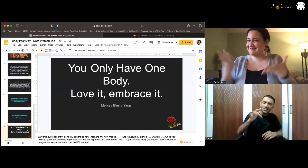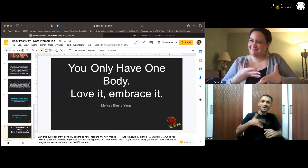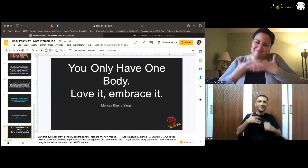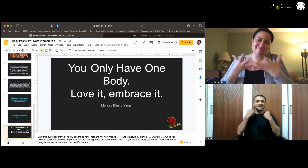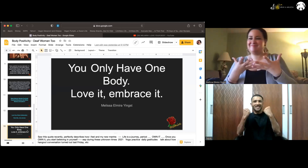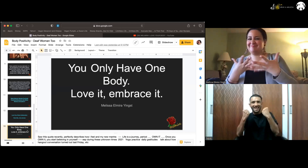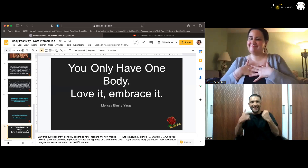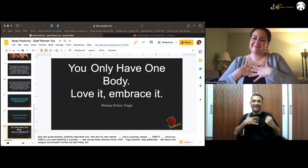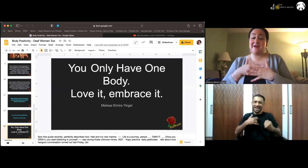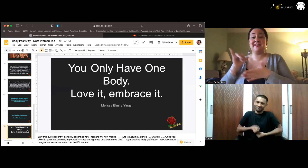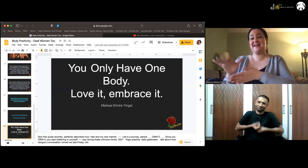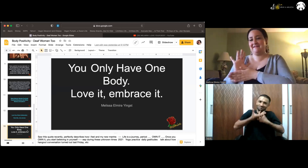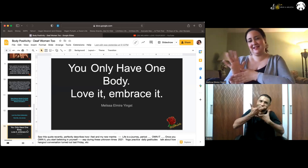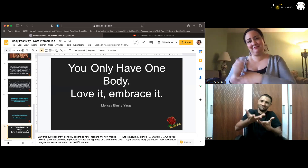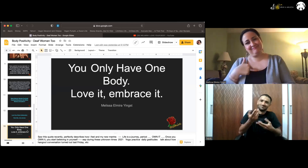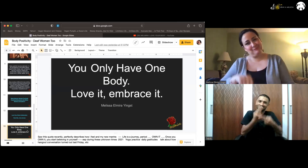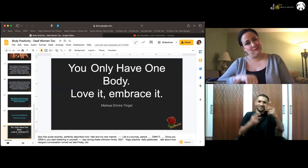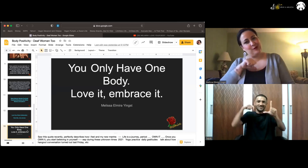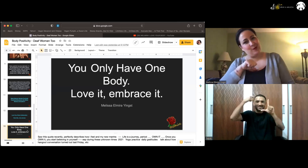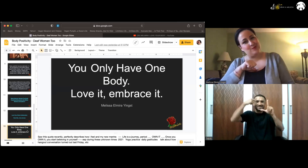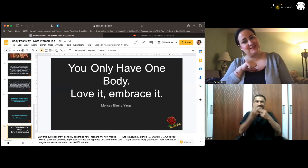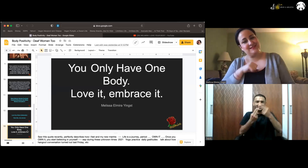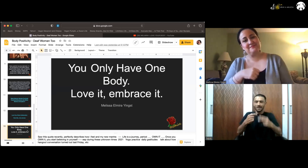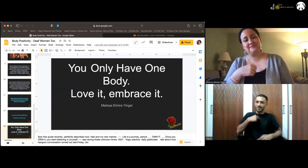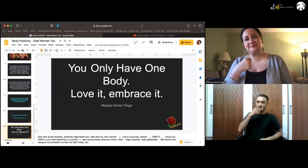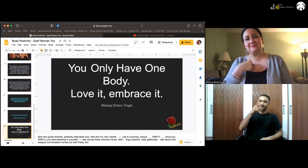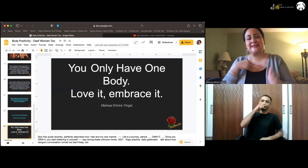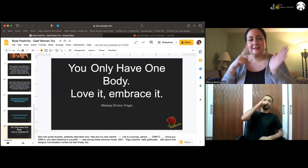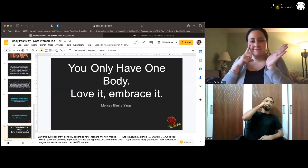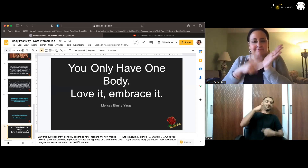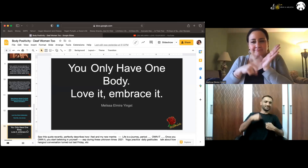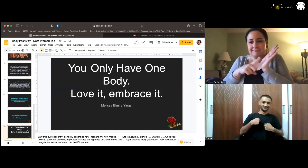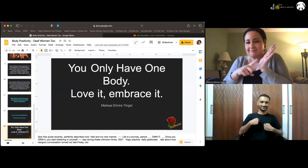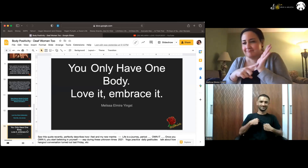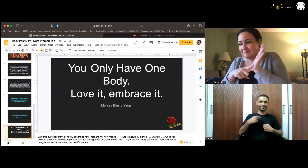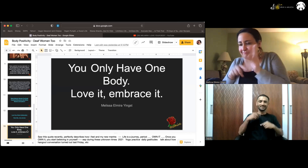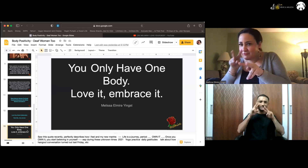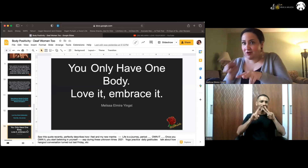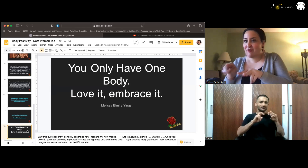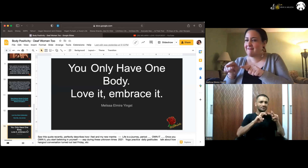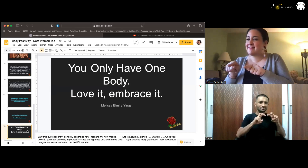them feel good. They're positive about the way they look. And these videos make me proud.